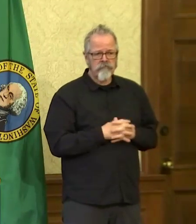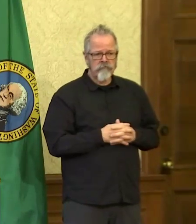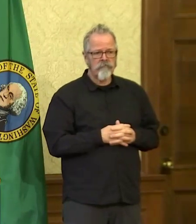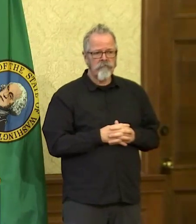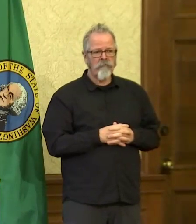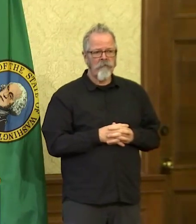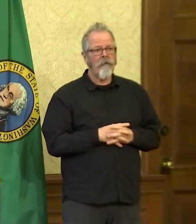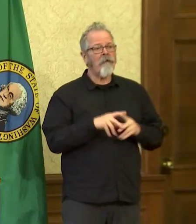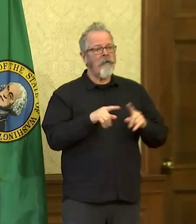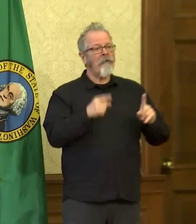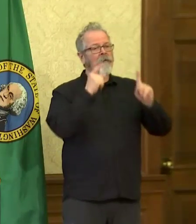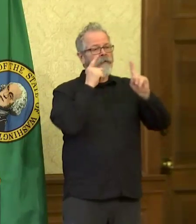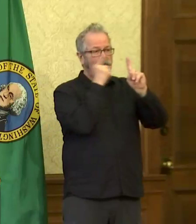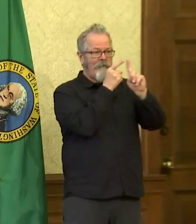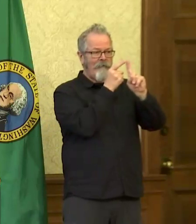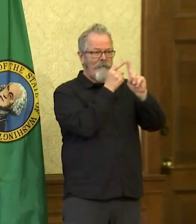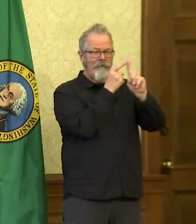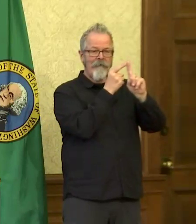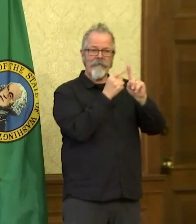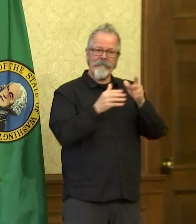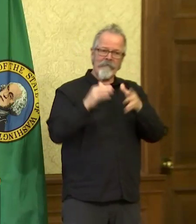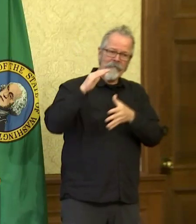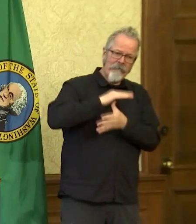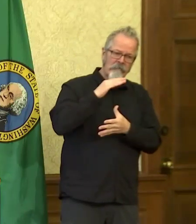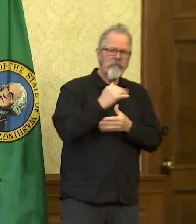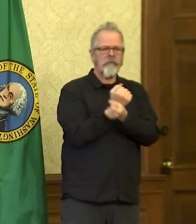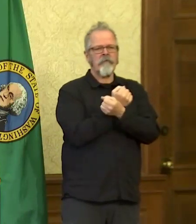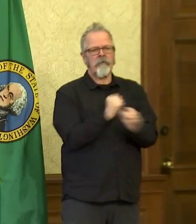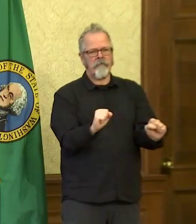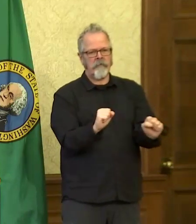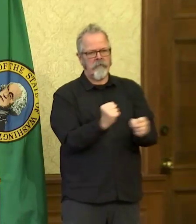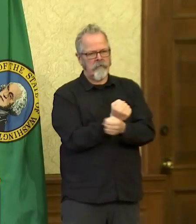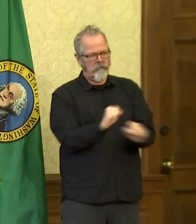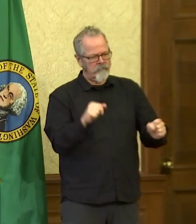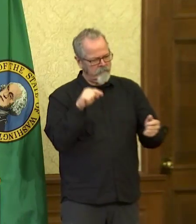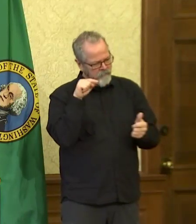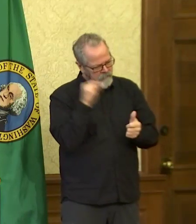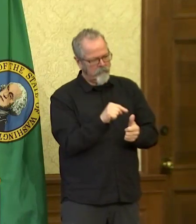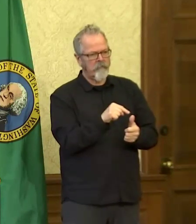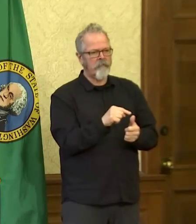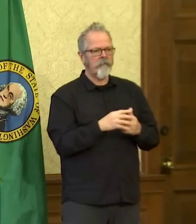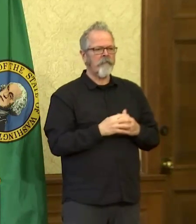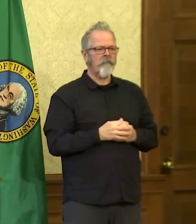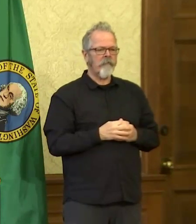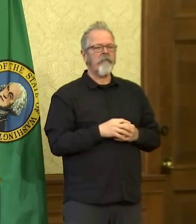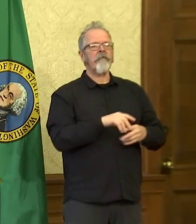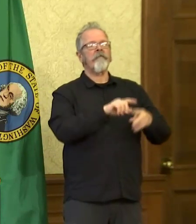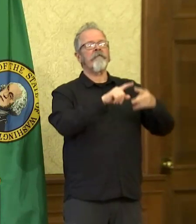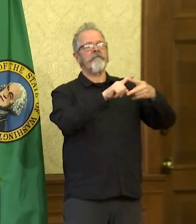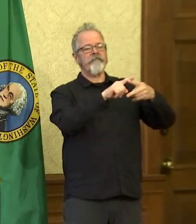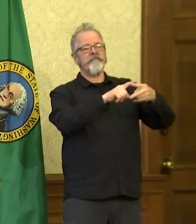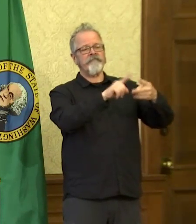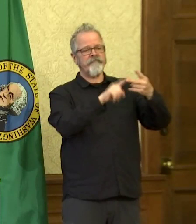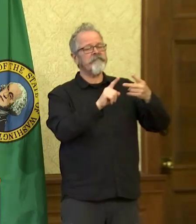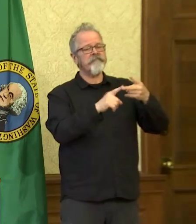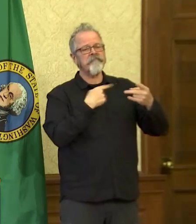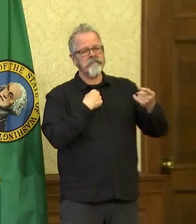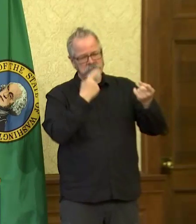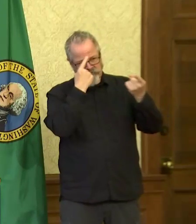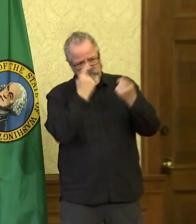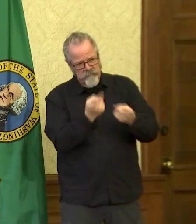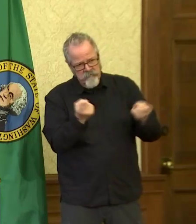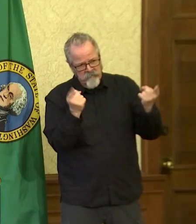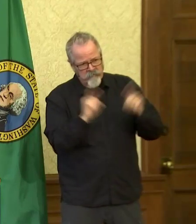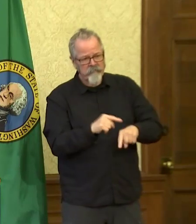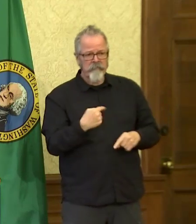moment. Yeah, and I'll echo those comments, Rachel. That's what I really think is the strength of this plan, is it's not